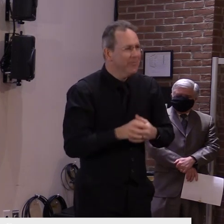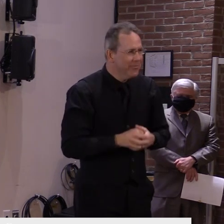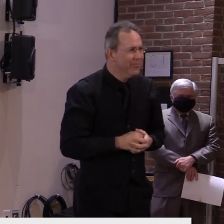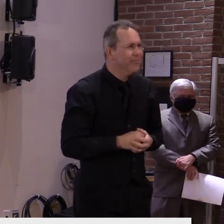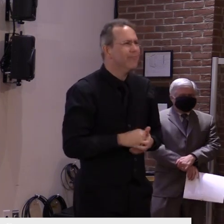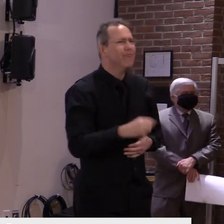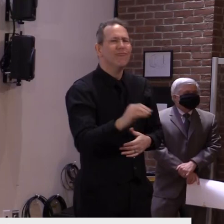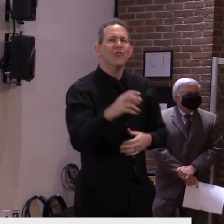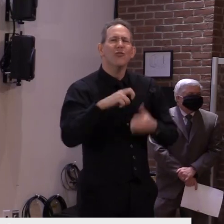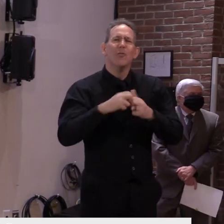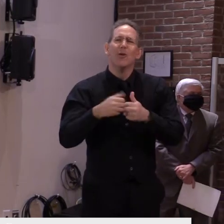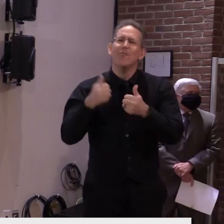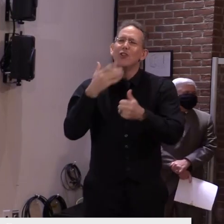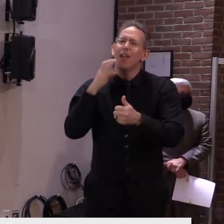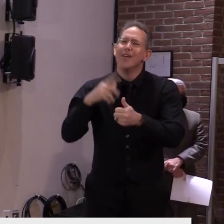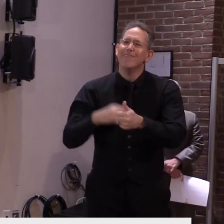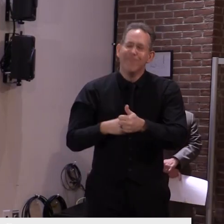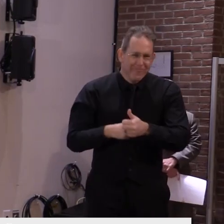safe, Senator.